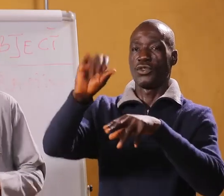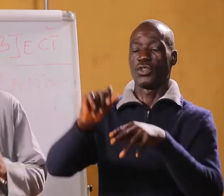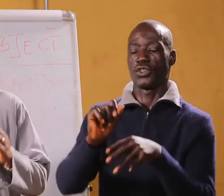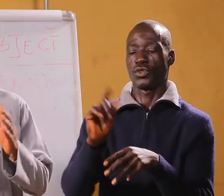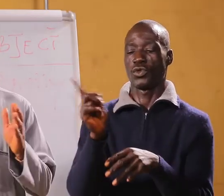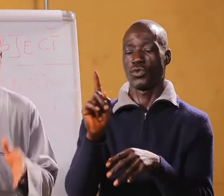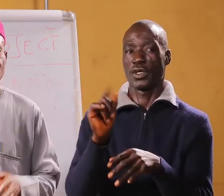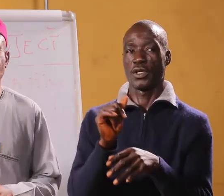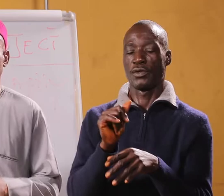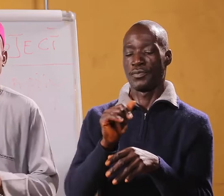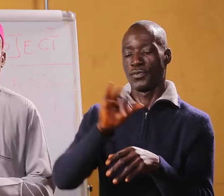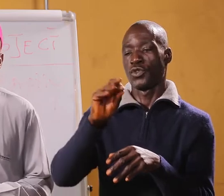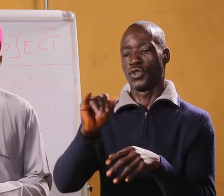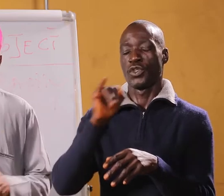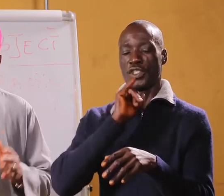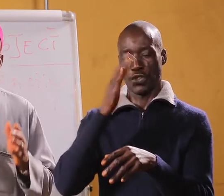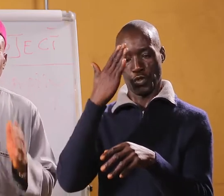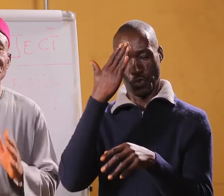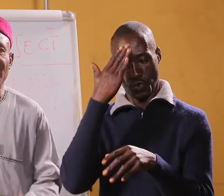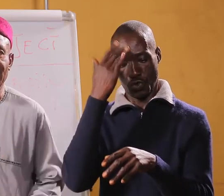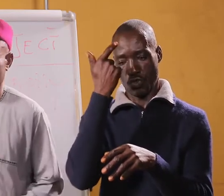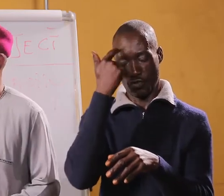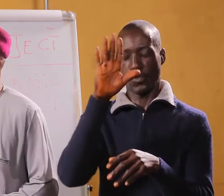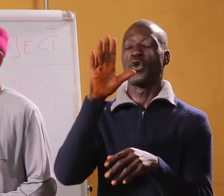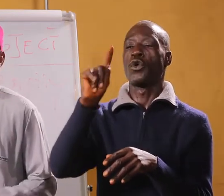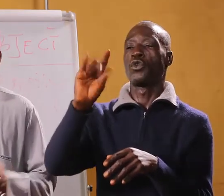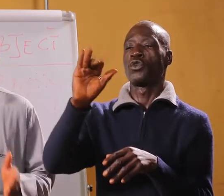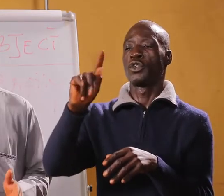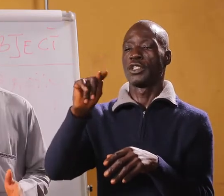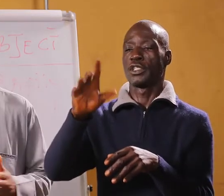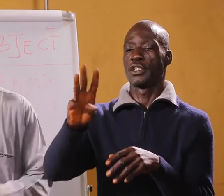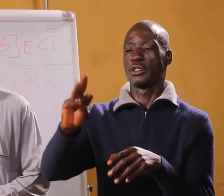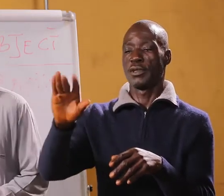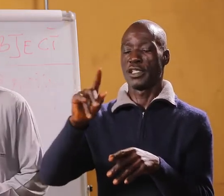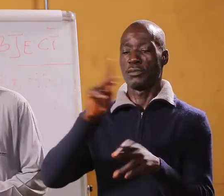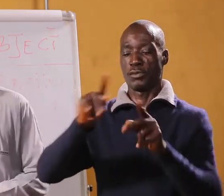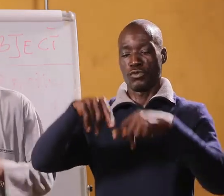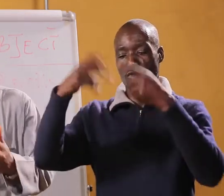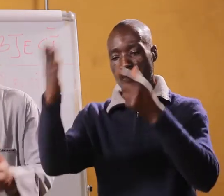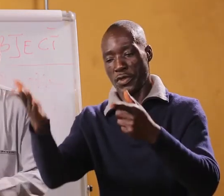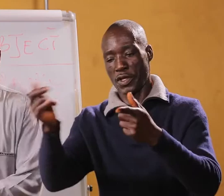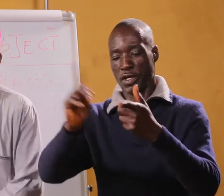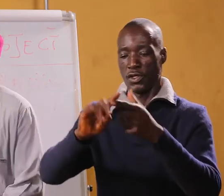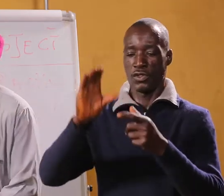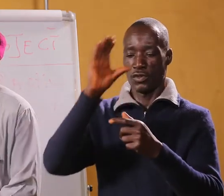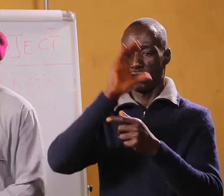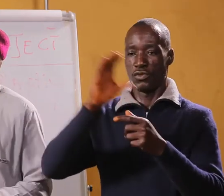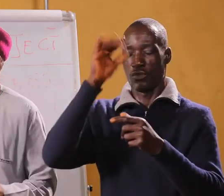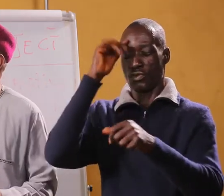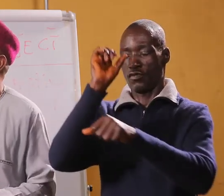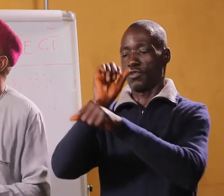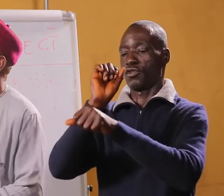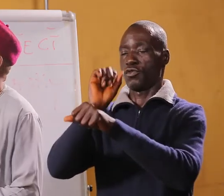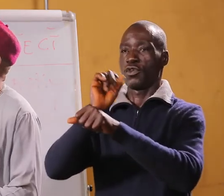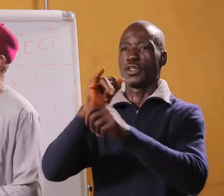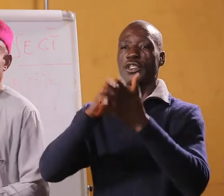where Jos is known for tin mining, you see people go there to seek for job. It's a